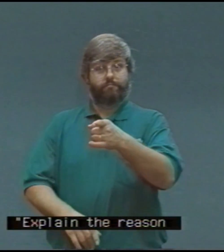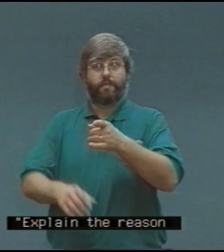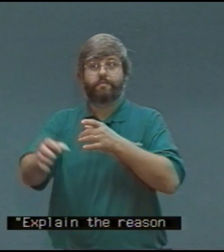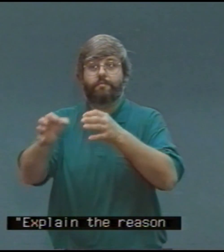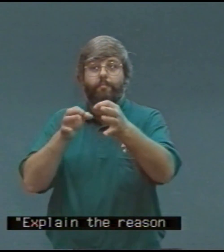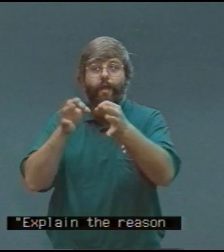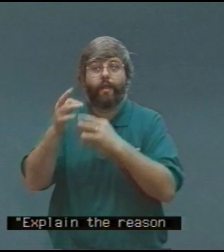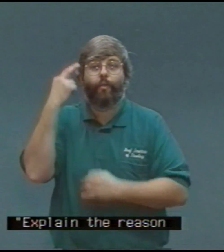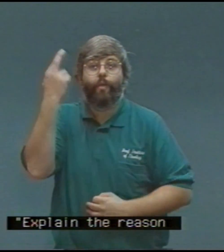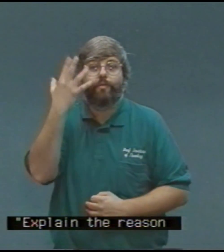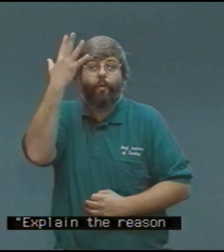Explain the reason